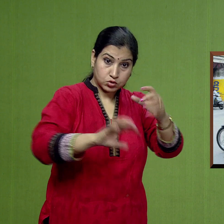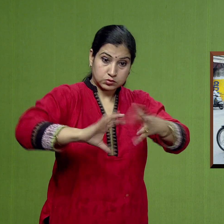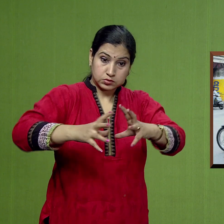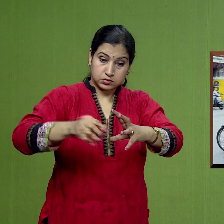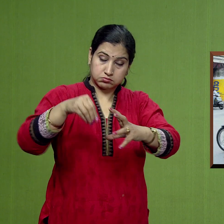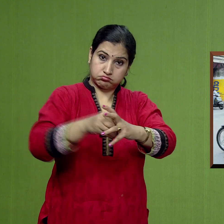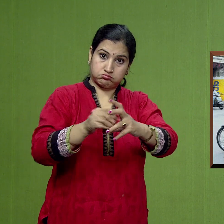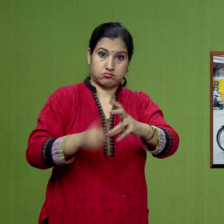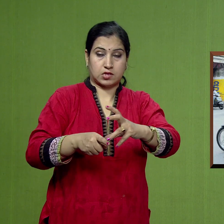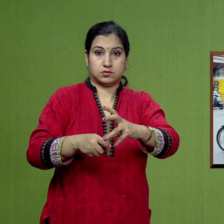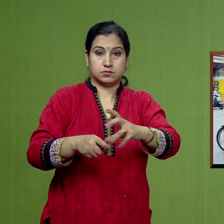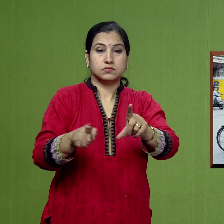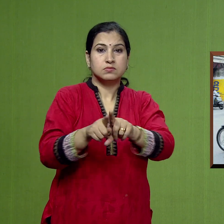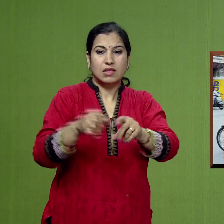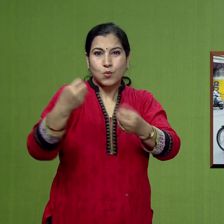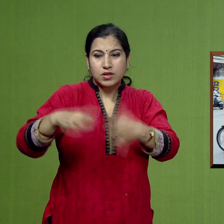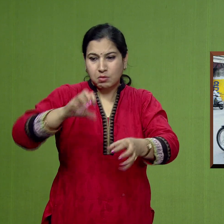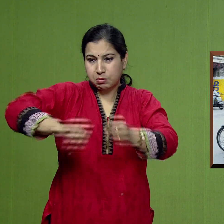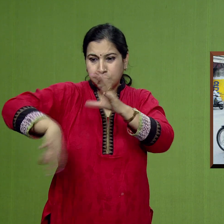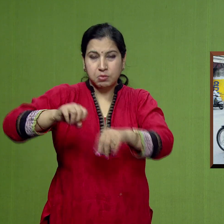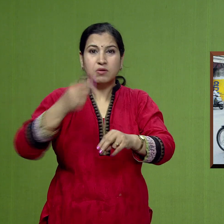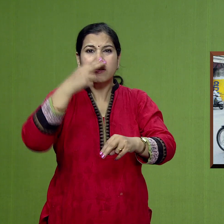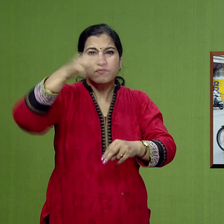emitting unwanted fuel emission.